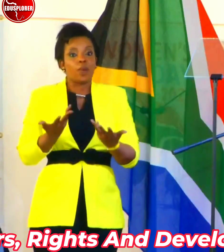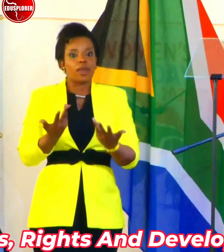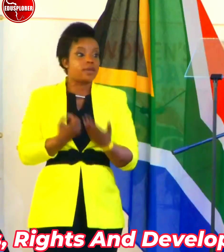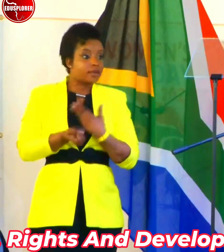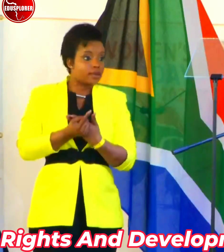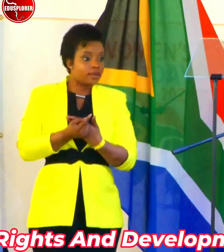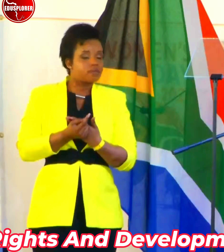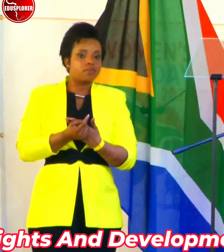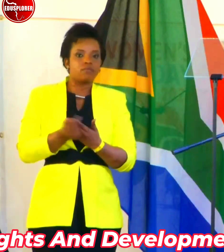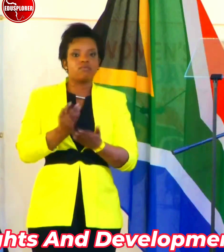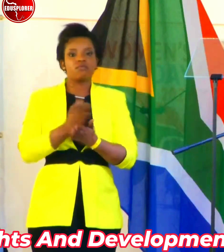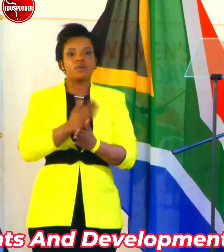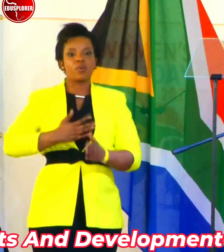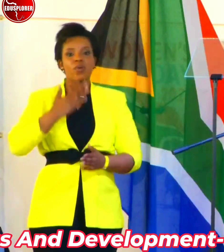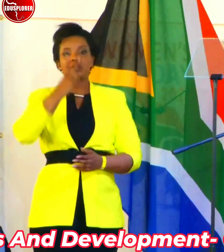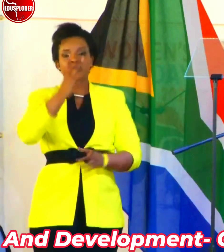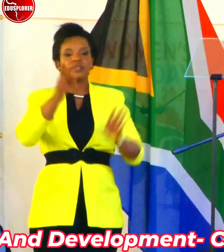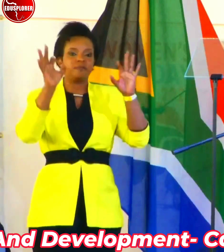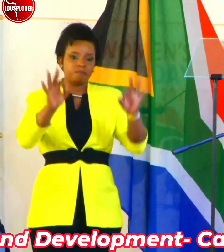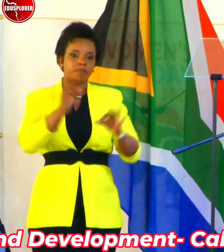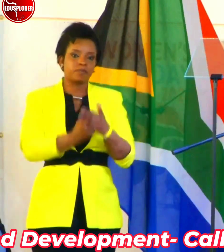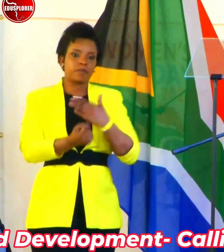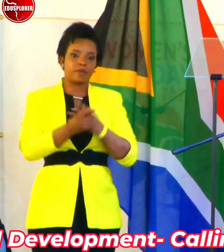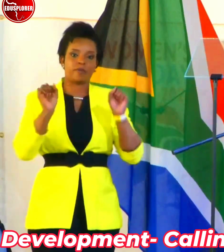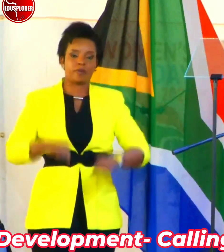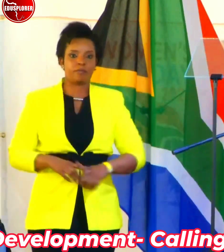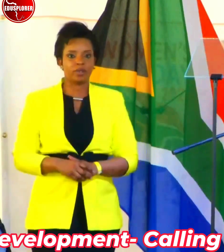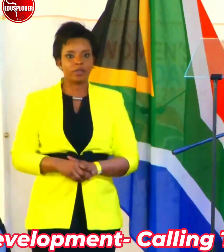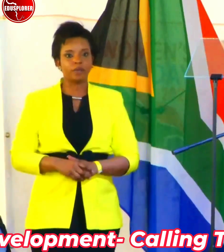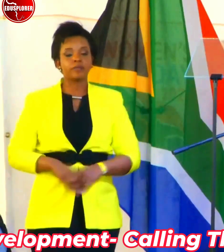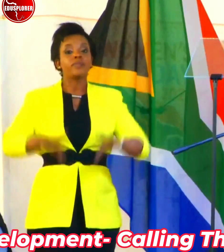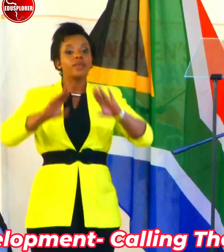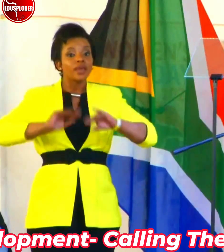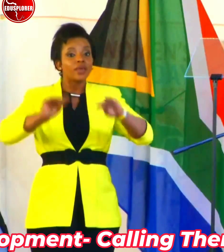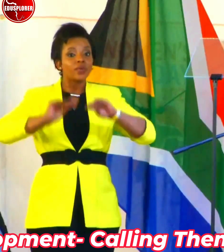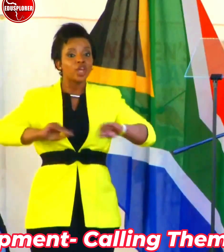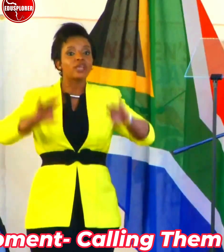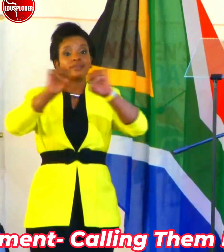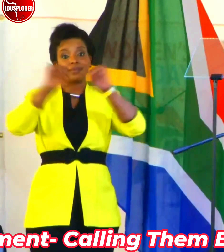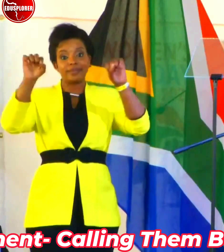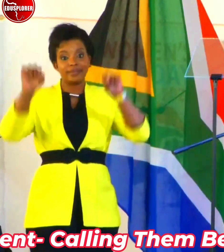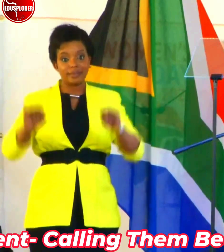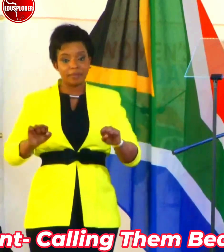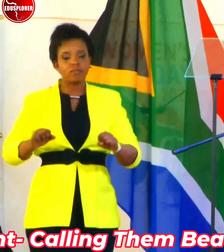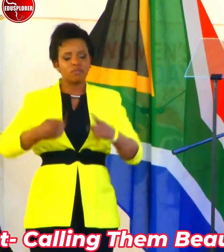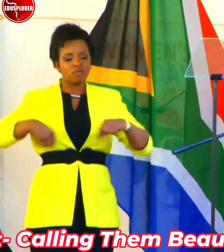to see that happening. In our education system, we do want and intend and are